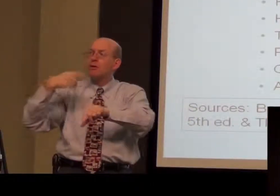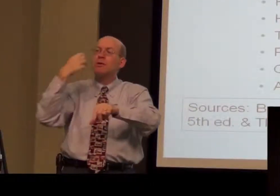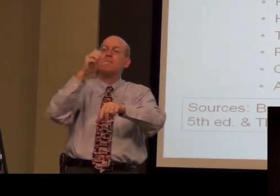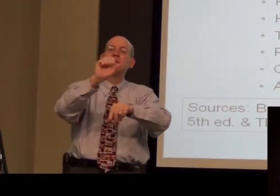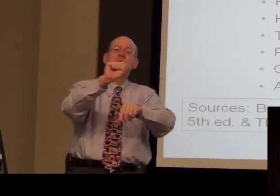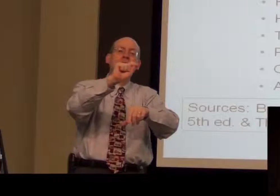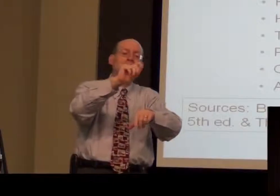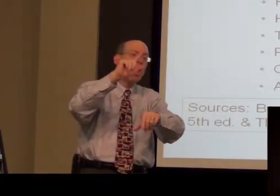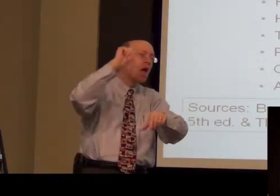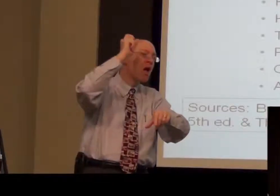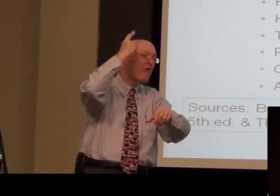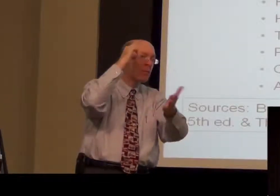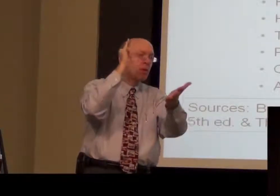the fact that